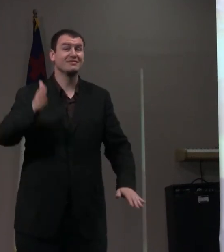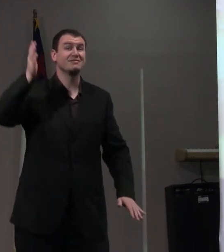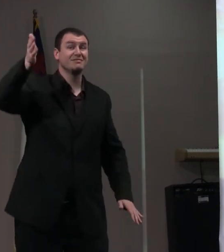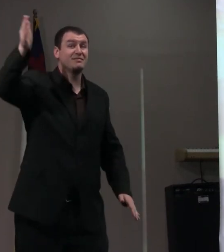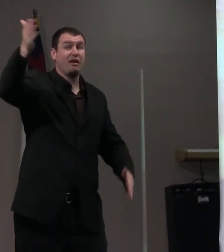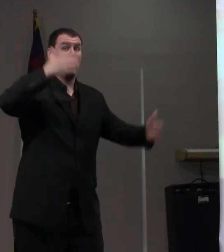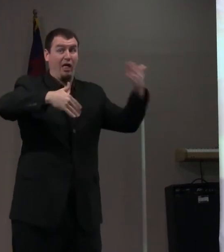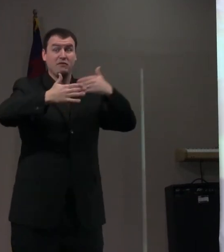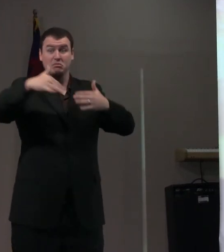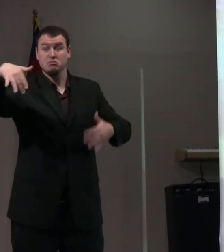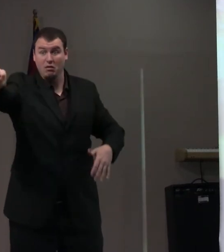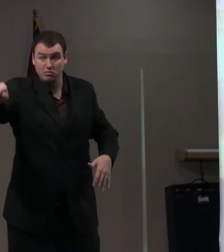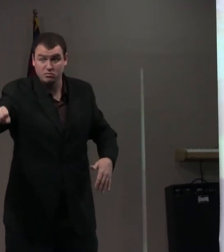but not in this world.